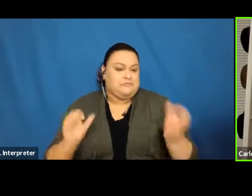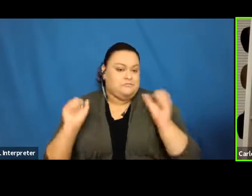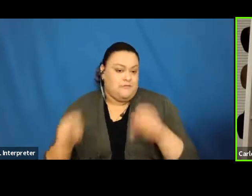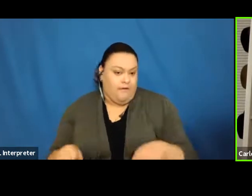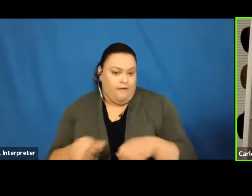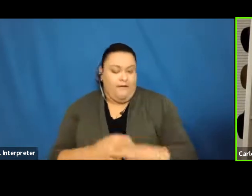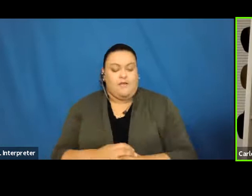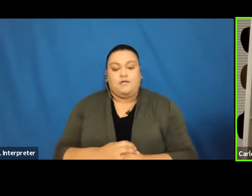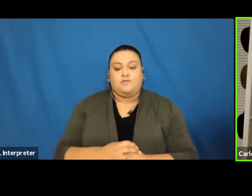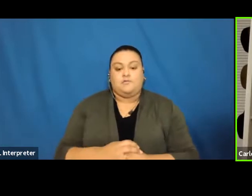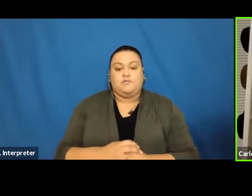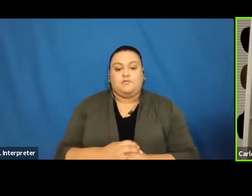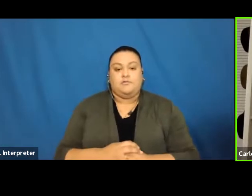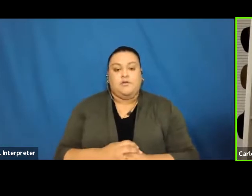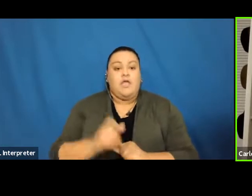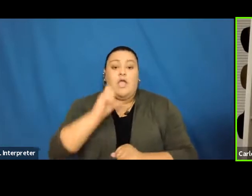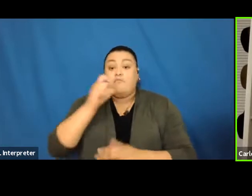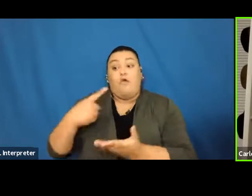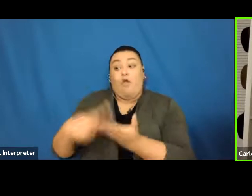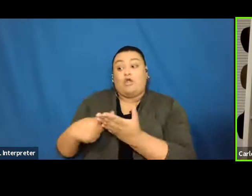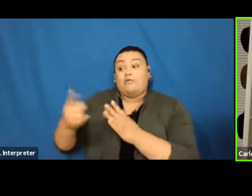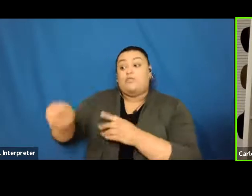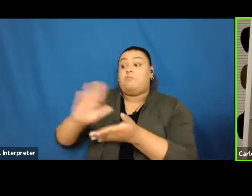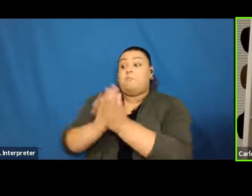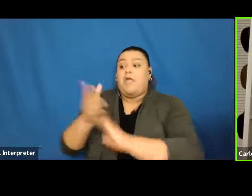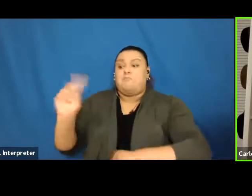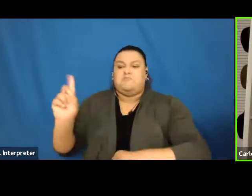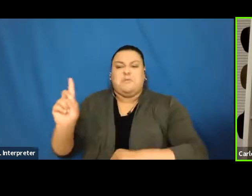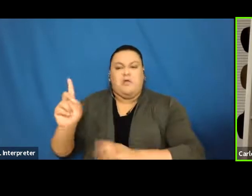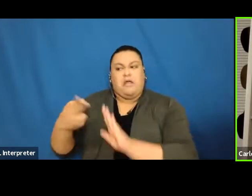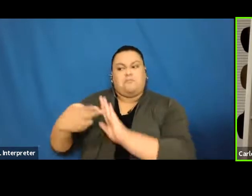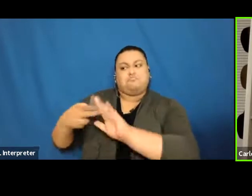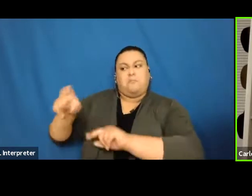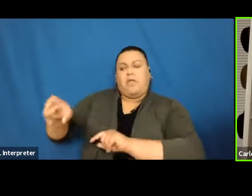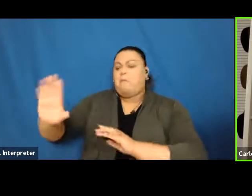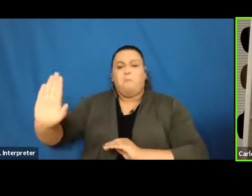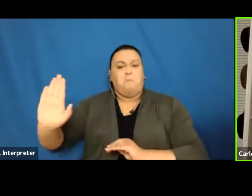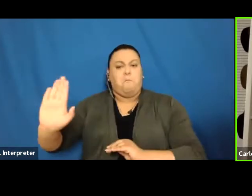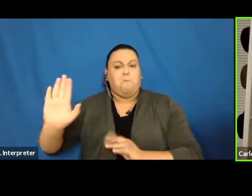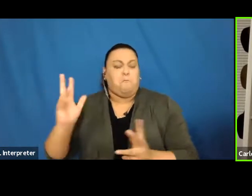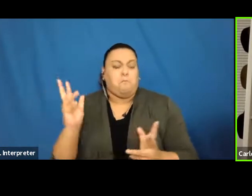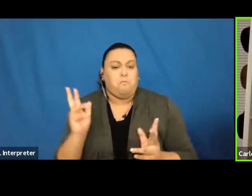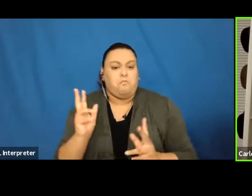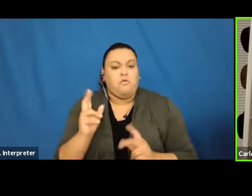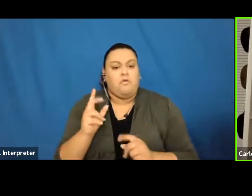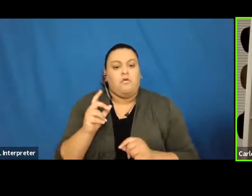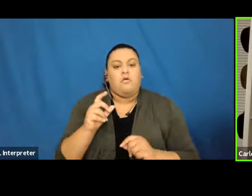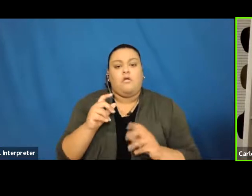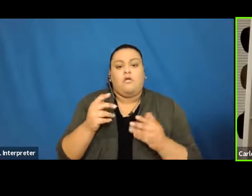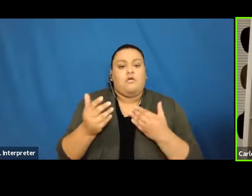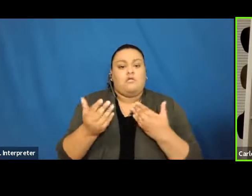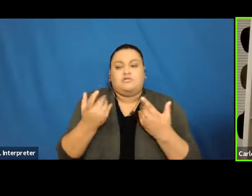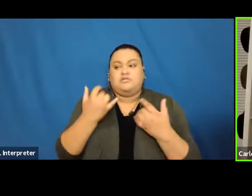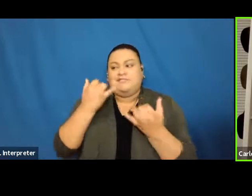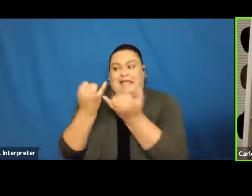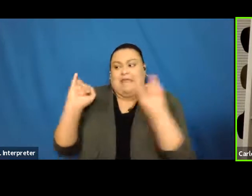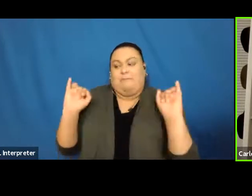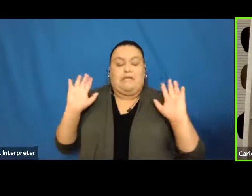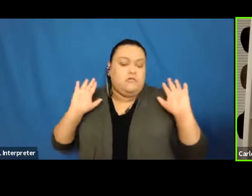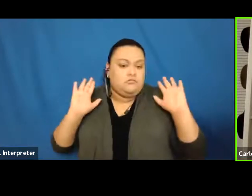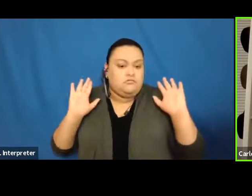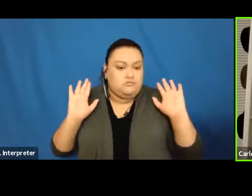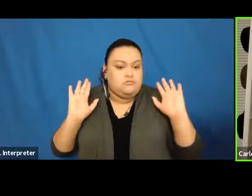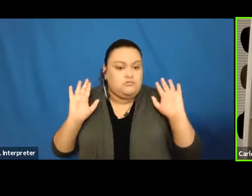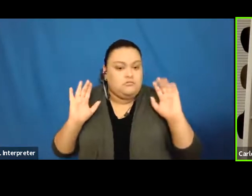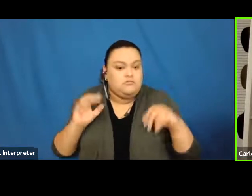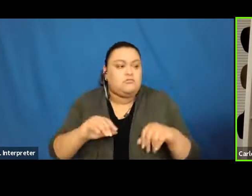not that I'm arguing for them to become Democrats, you know, per se. What I would like to see everybody become is independent. That's what I am, an independent voter, you